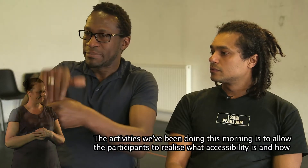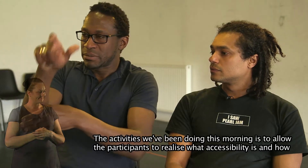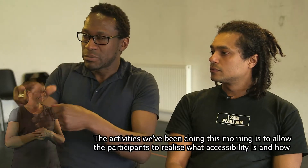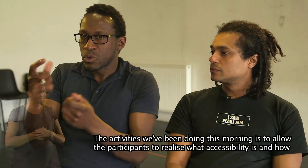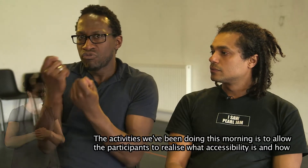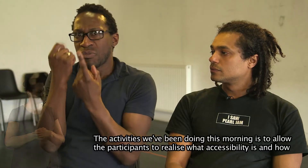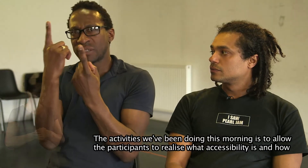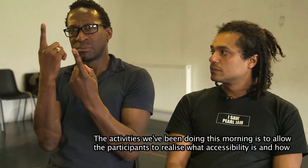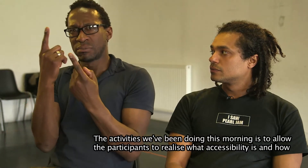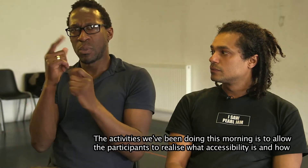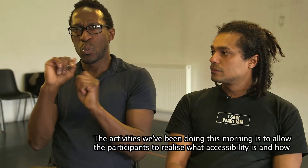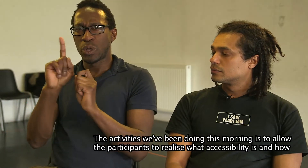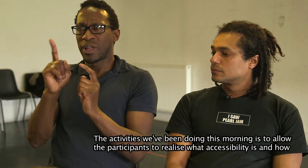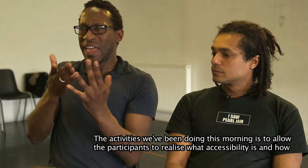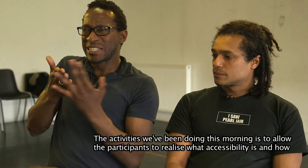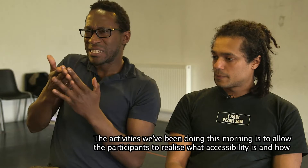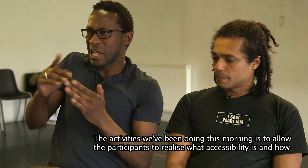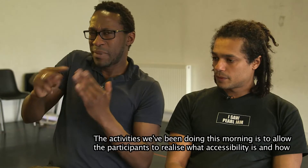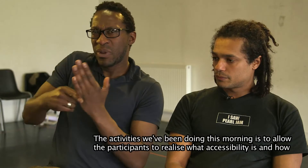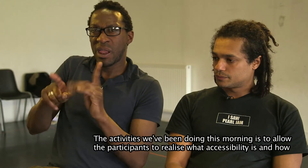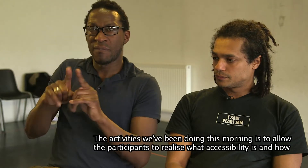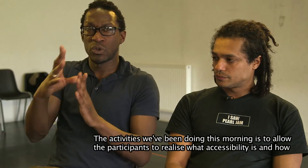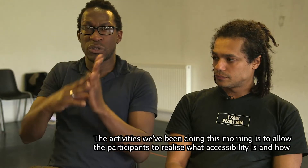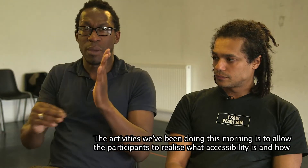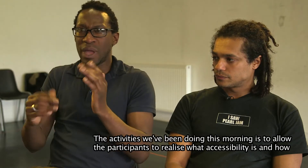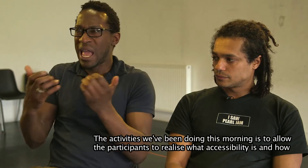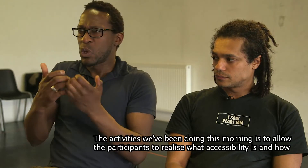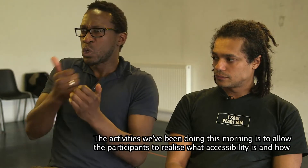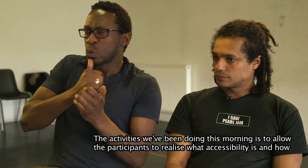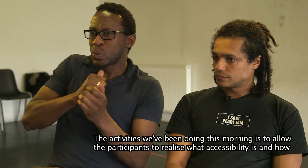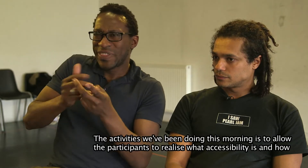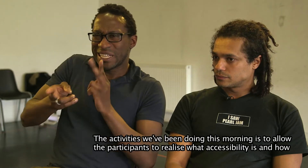is to allow the participants to realise what